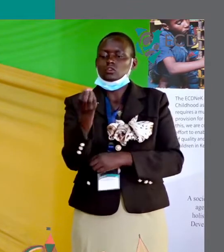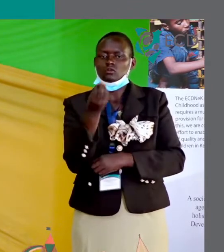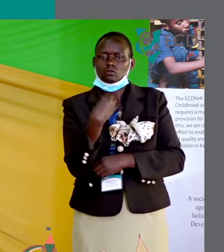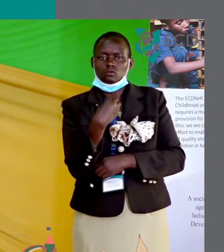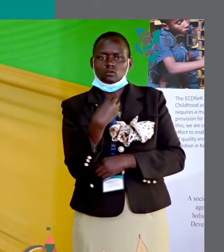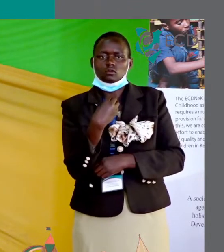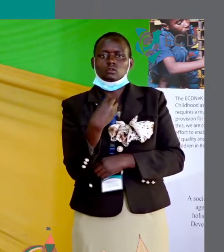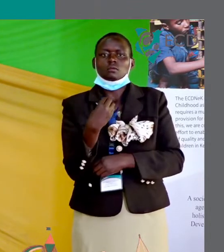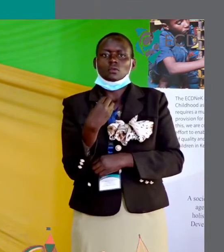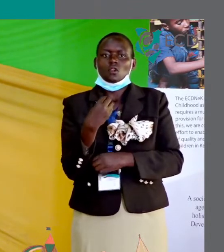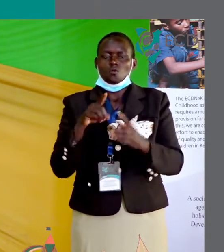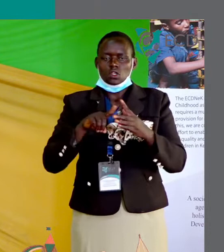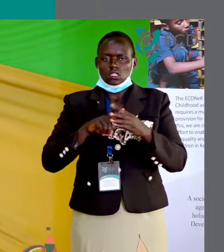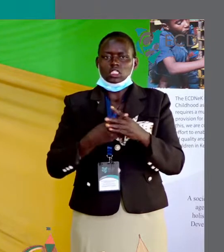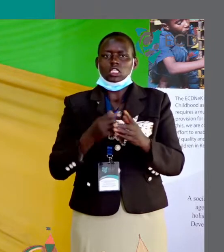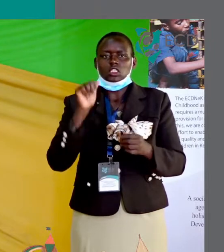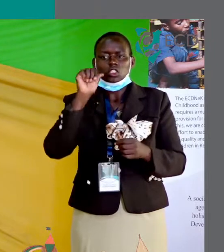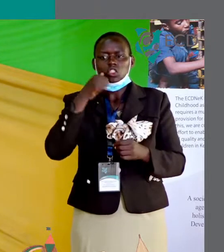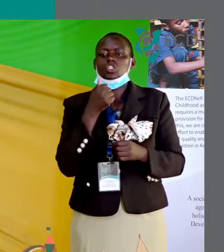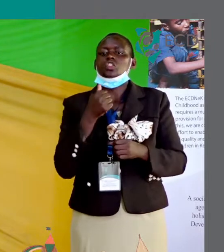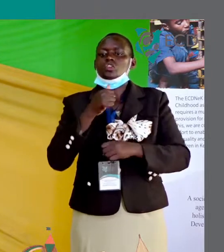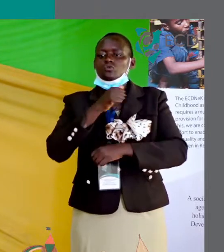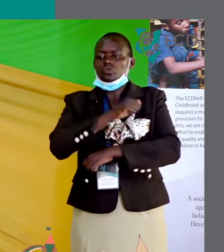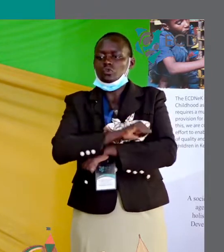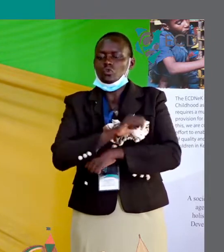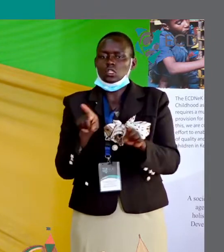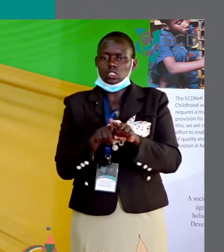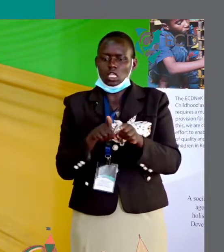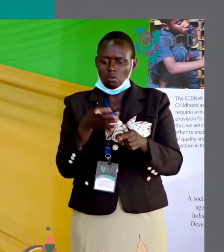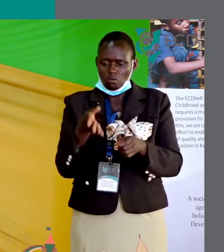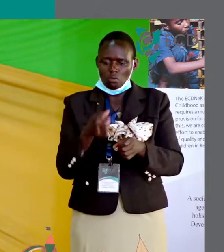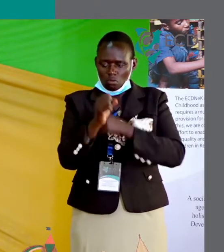We're also starting new schools. Like this year,